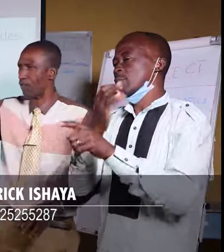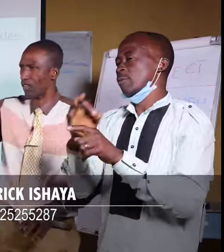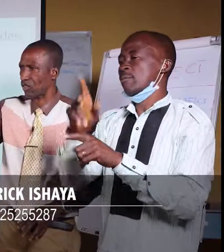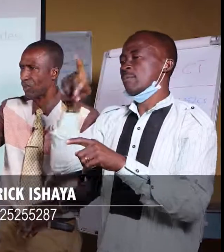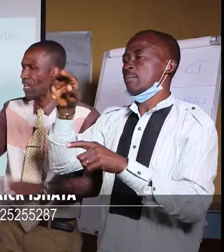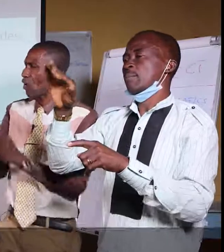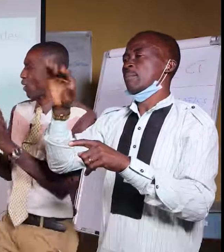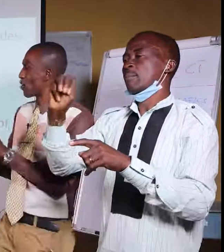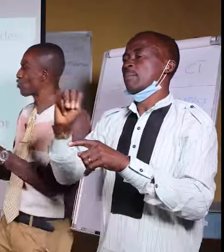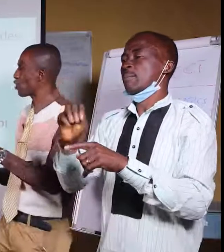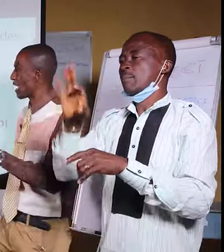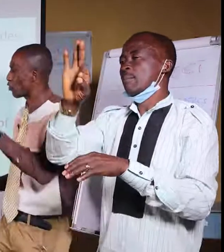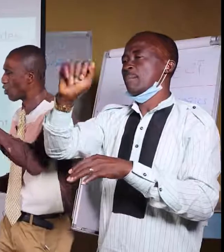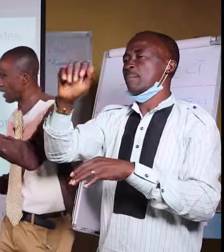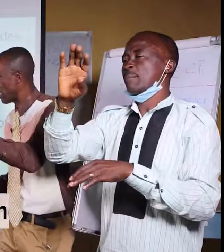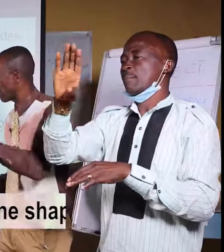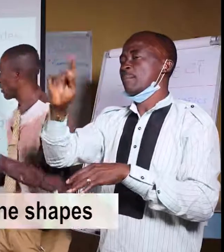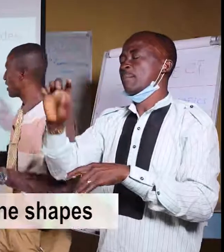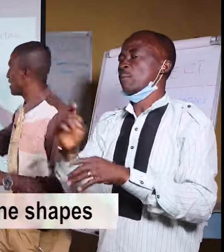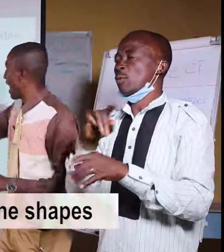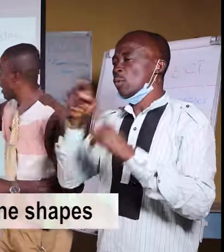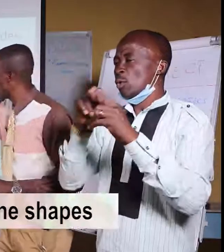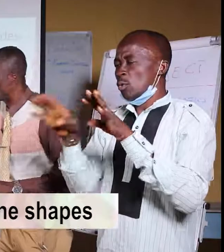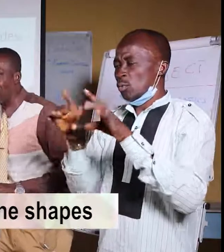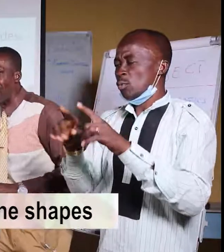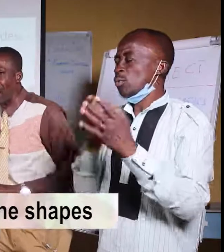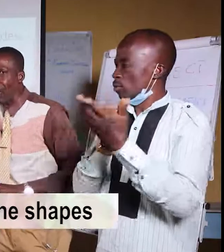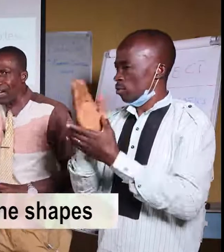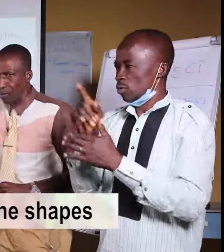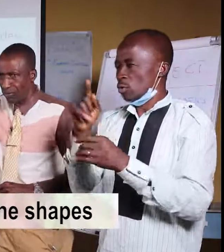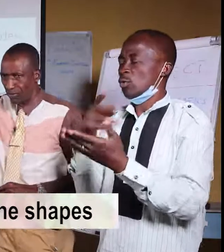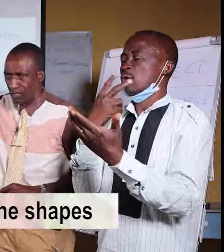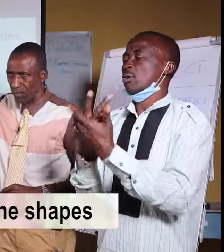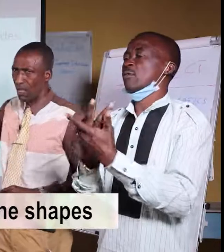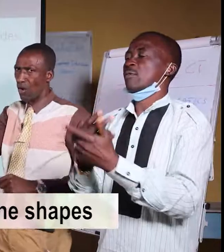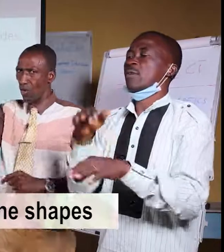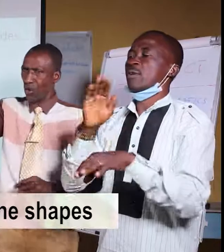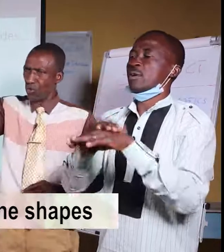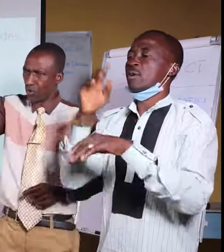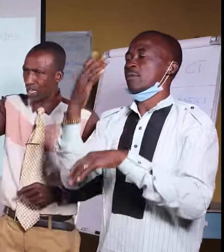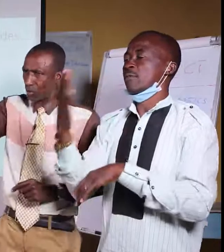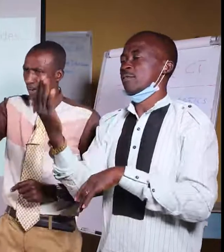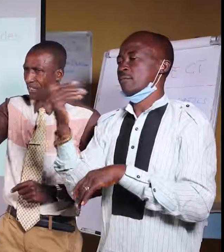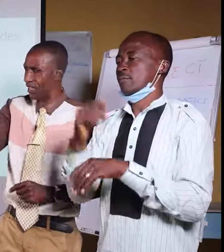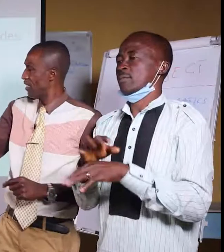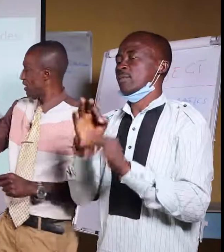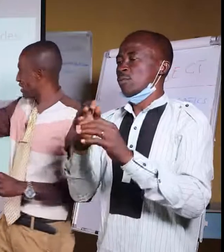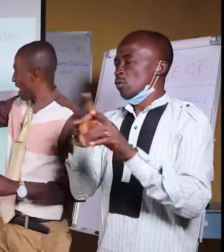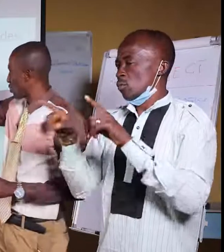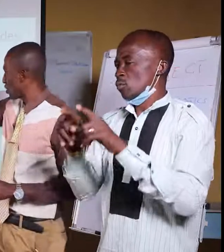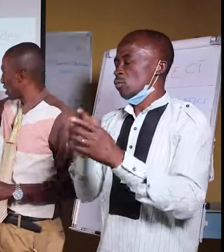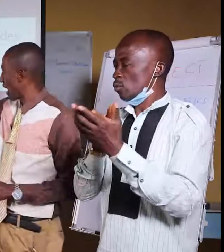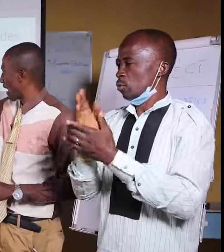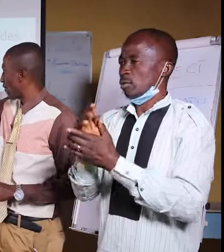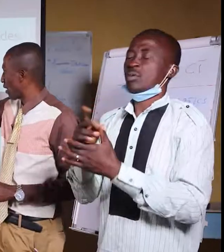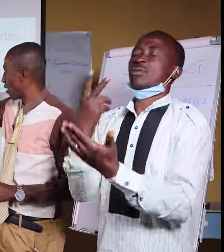prime factors. When you do that correctly, then you will still arrive at your 15. When you do that correctly, then